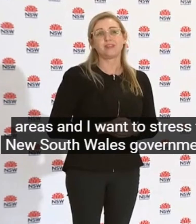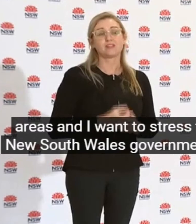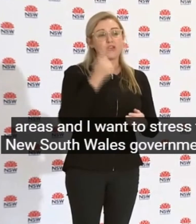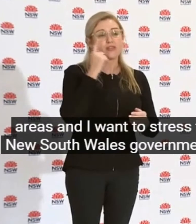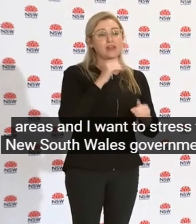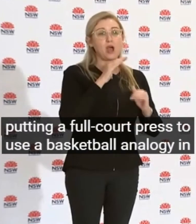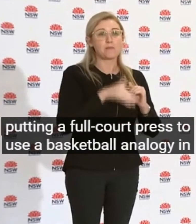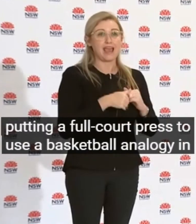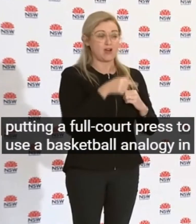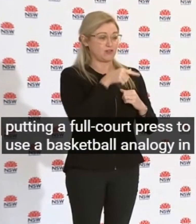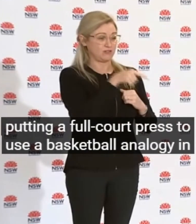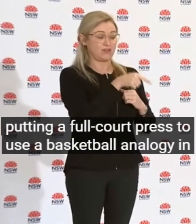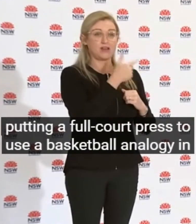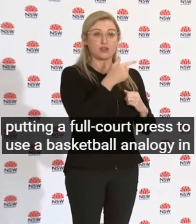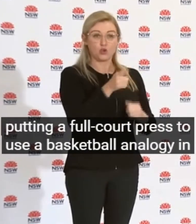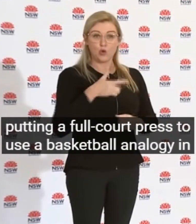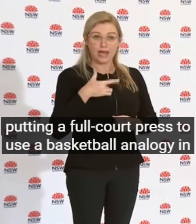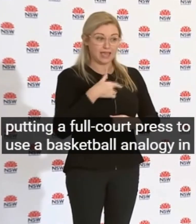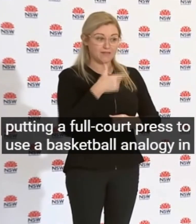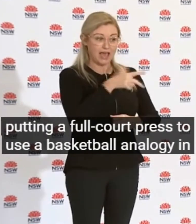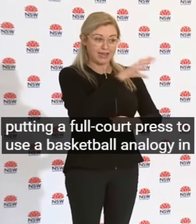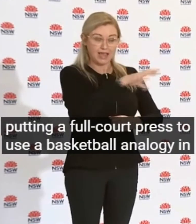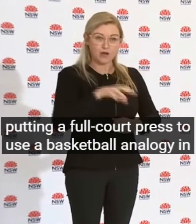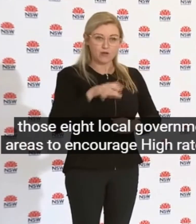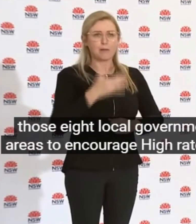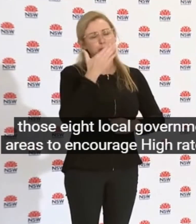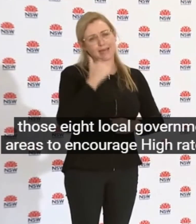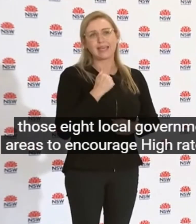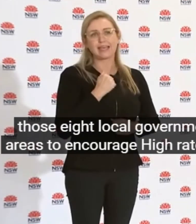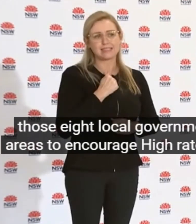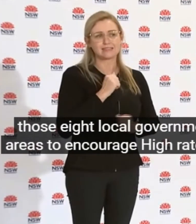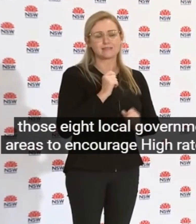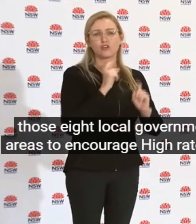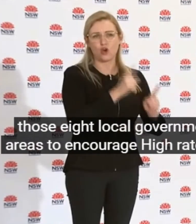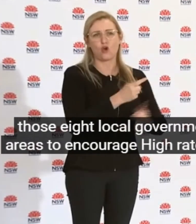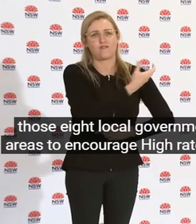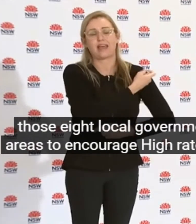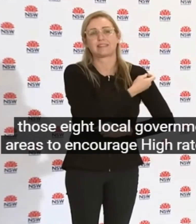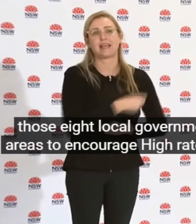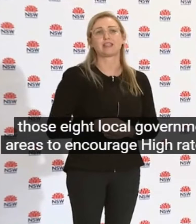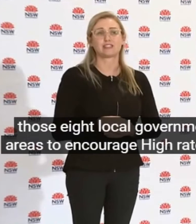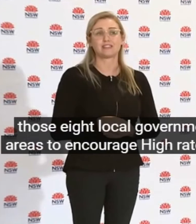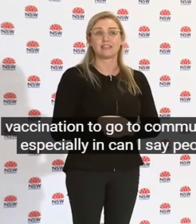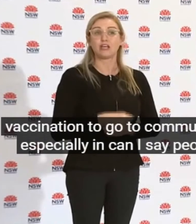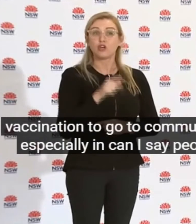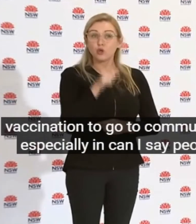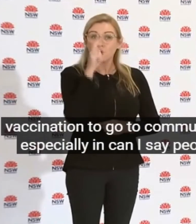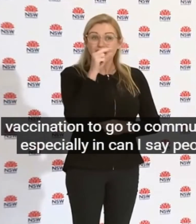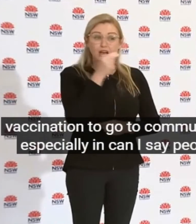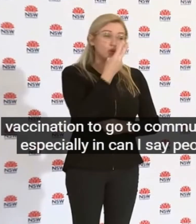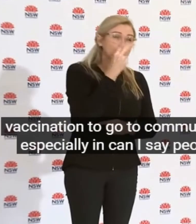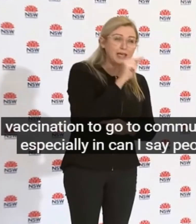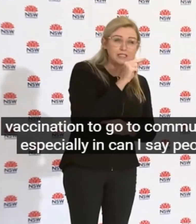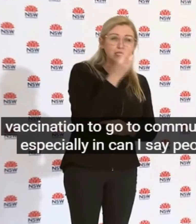encourage high rates of vaccination to go to communities, especially in, can I say, people in their 20s, 30s and 40s, because as Dr